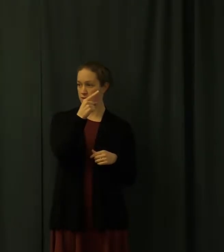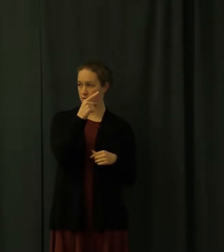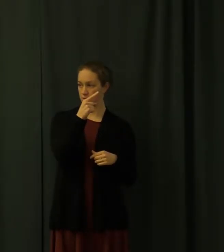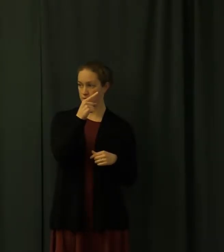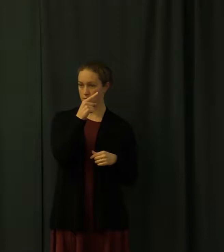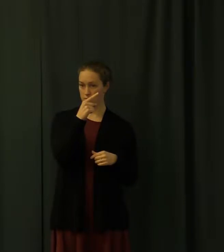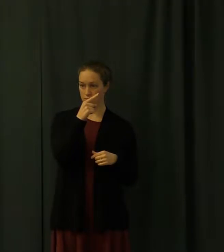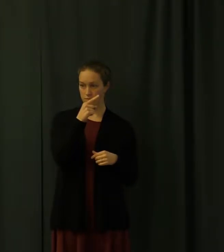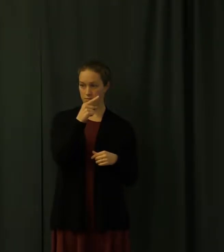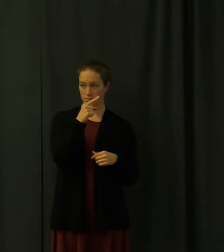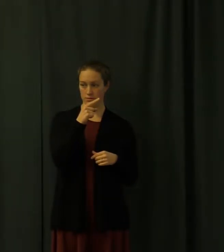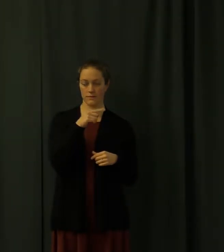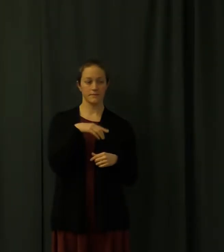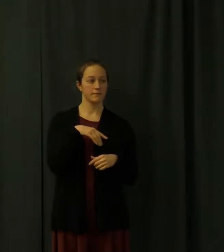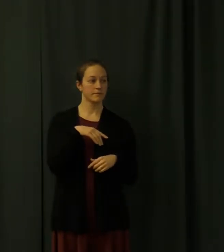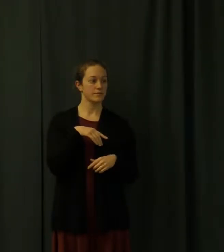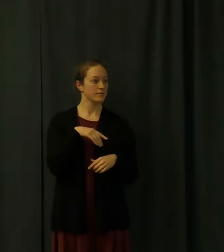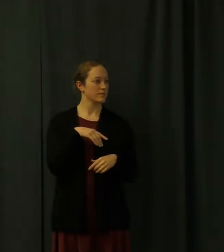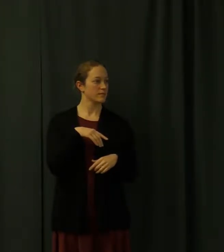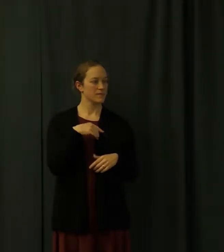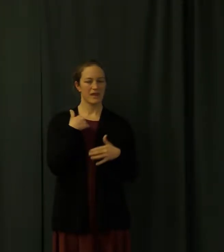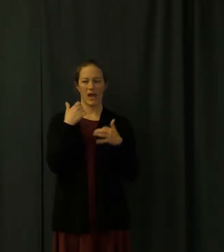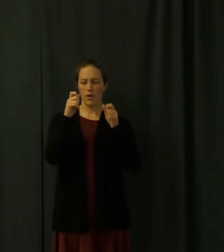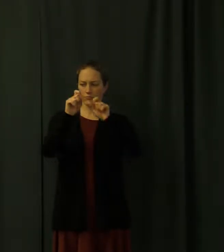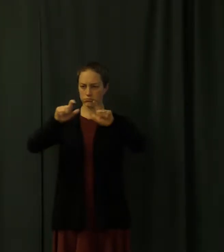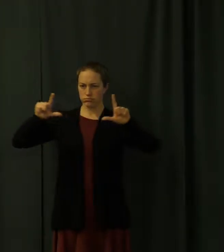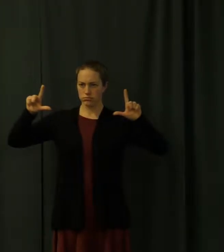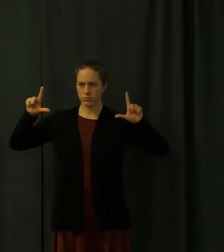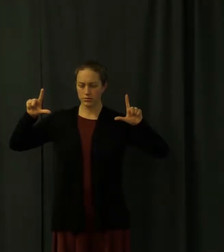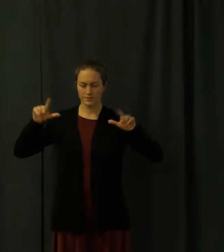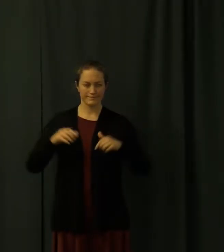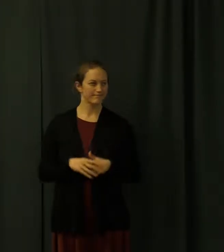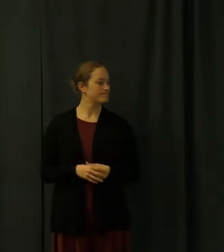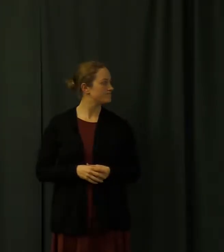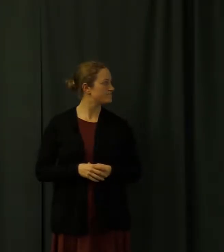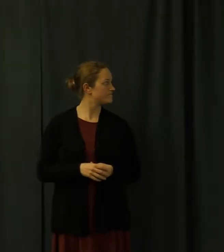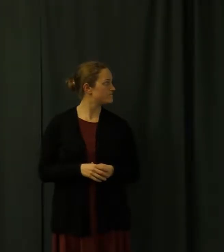I can zoom in here. Let me see if I can zoom.